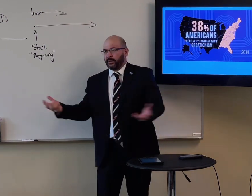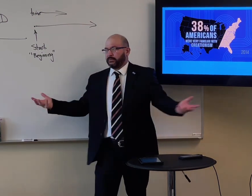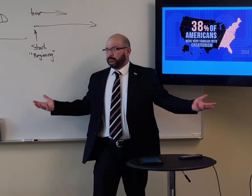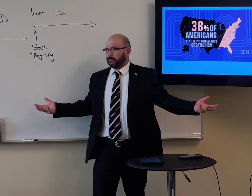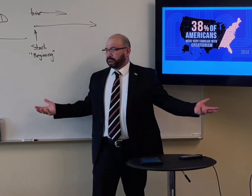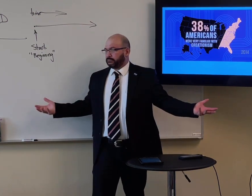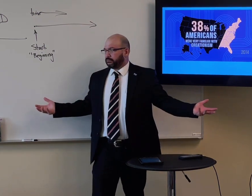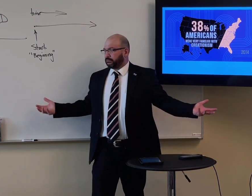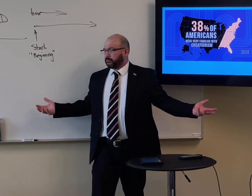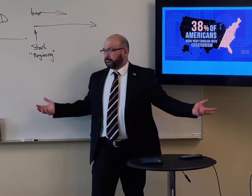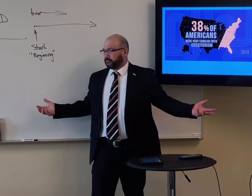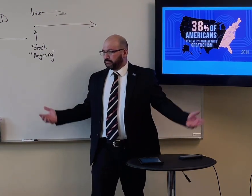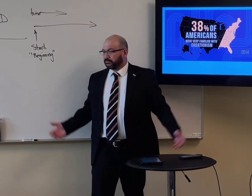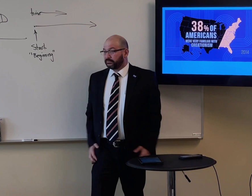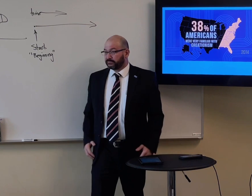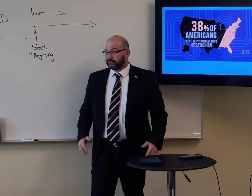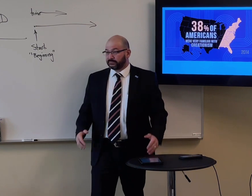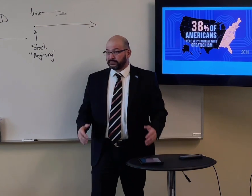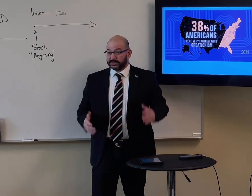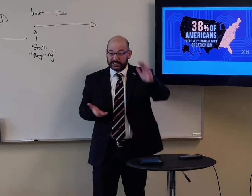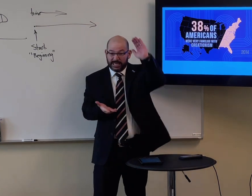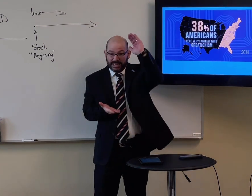38%. That can't be true.